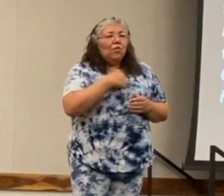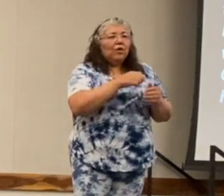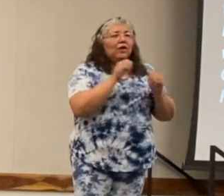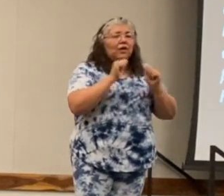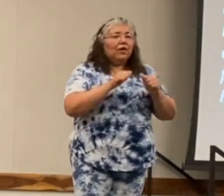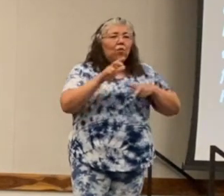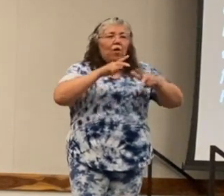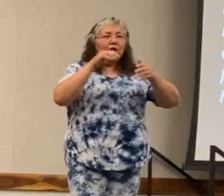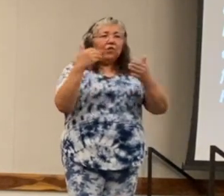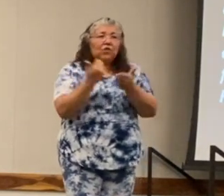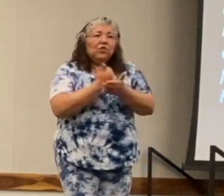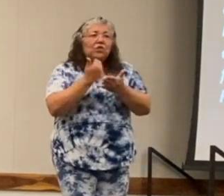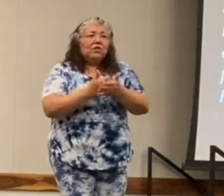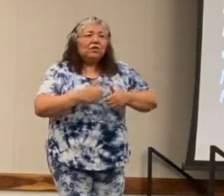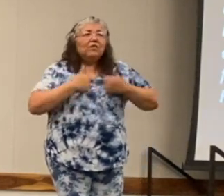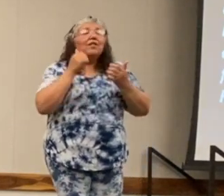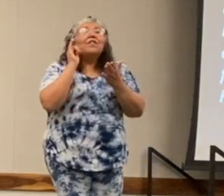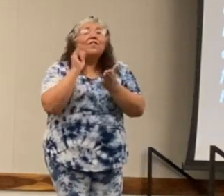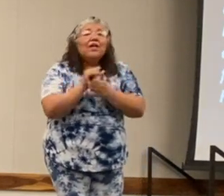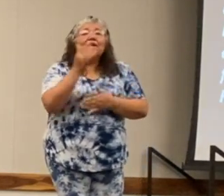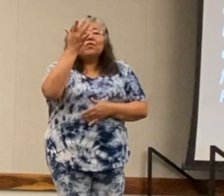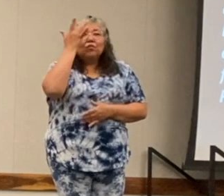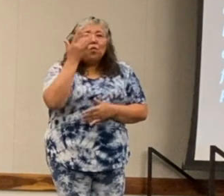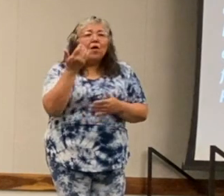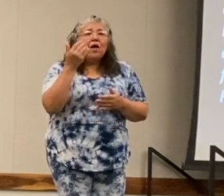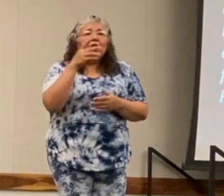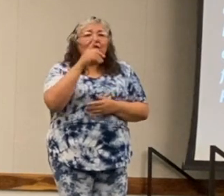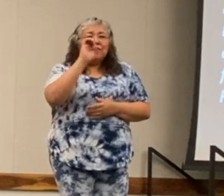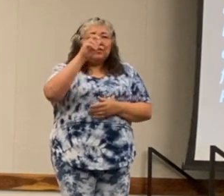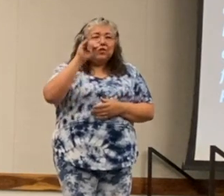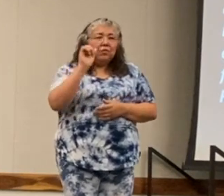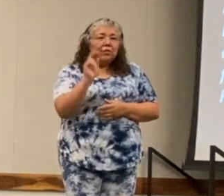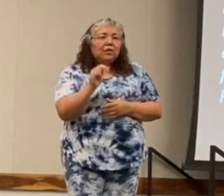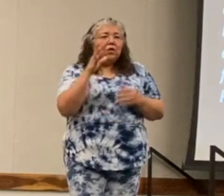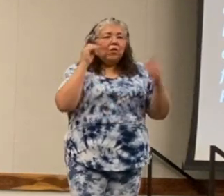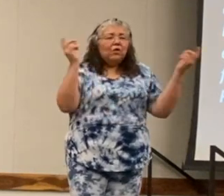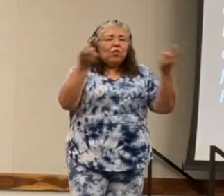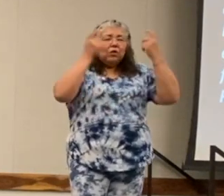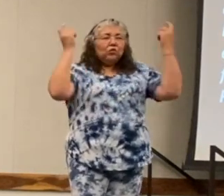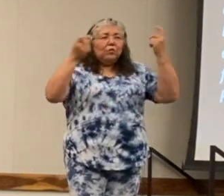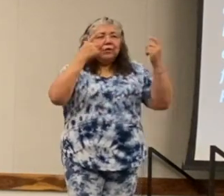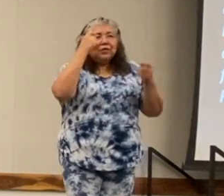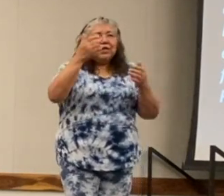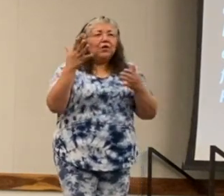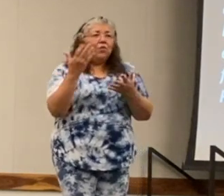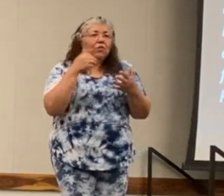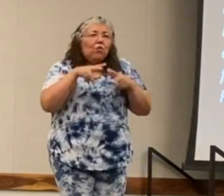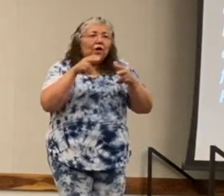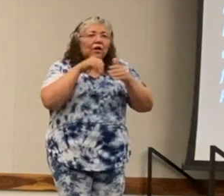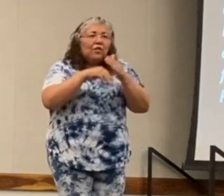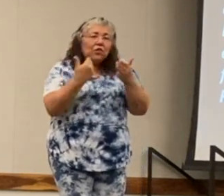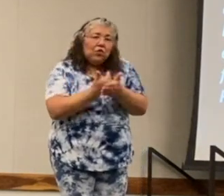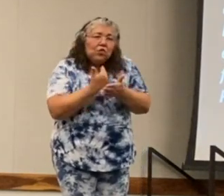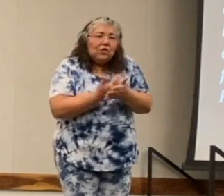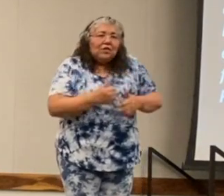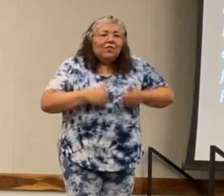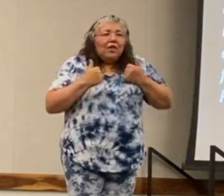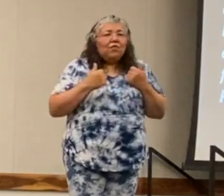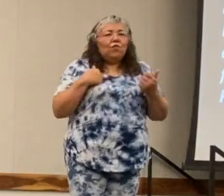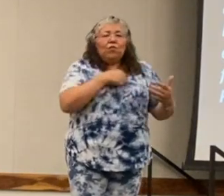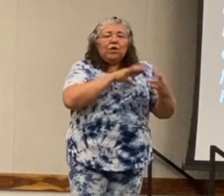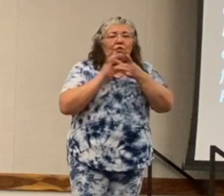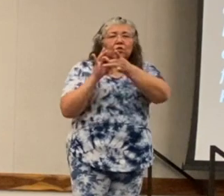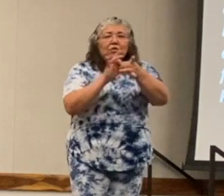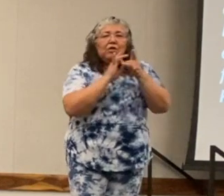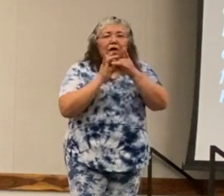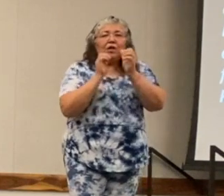newness of life. That's why the Ethiopian was rejoicing, because he was walking in the newness of life. For we have been reunited